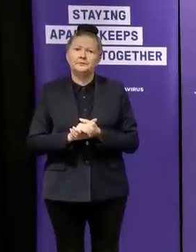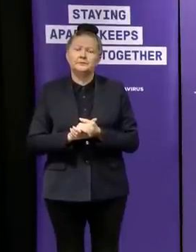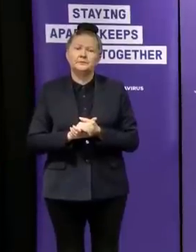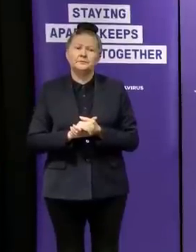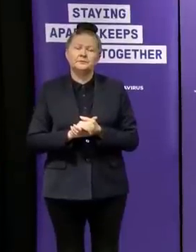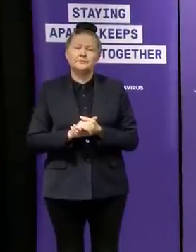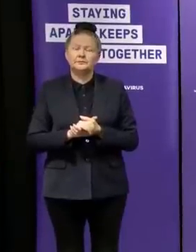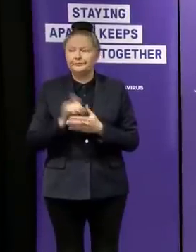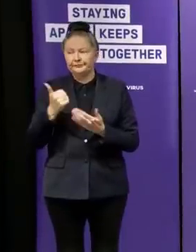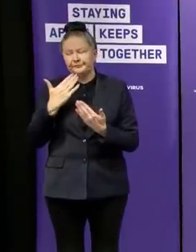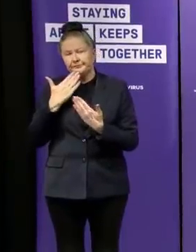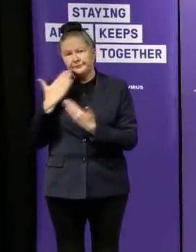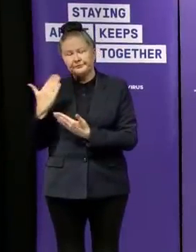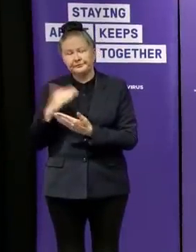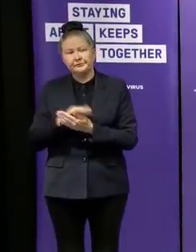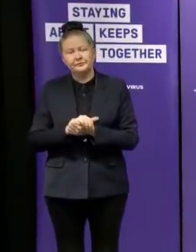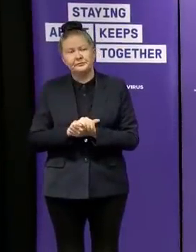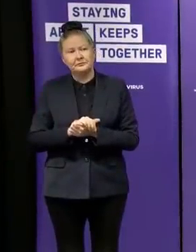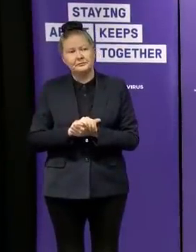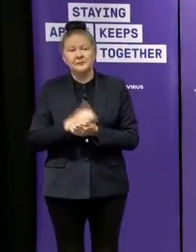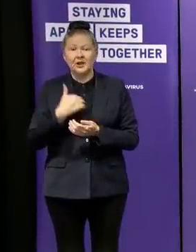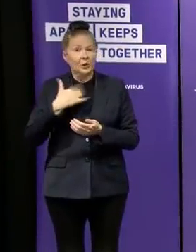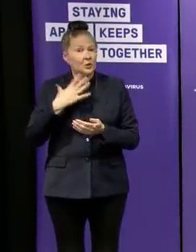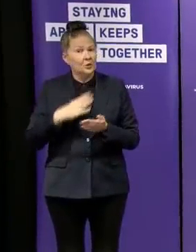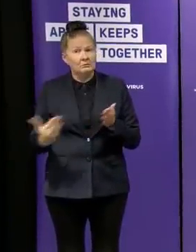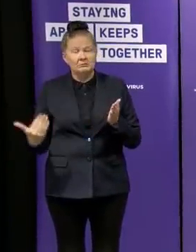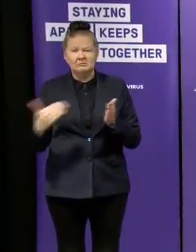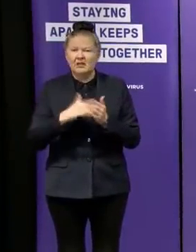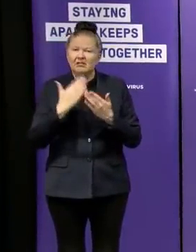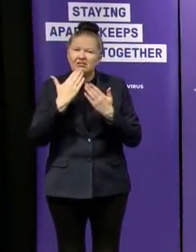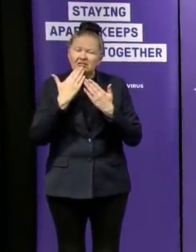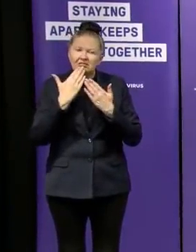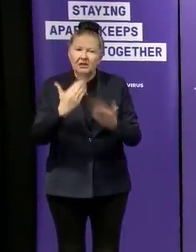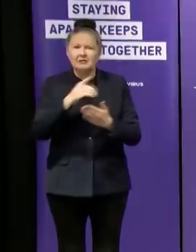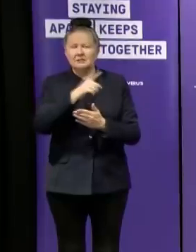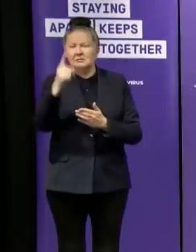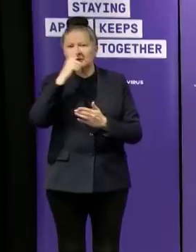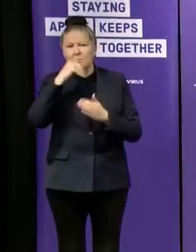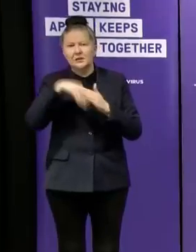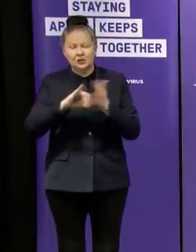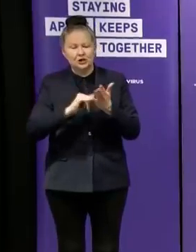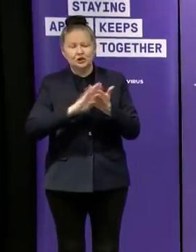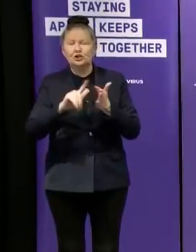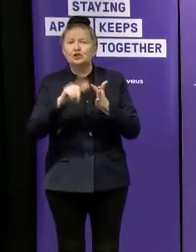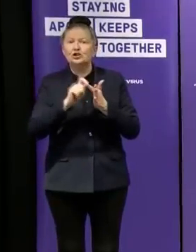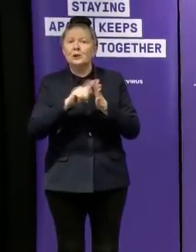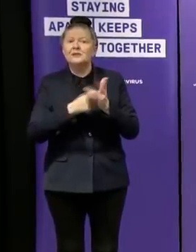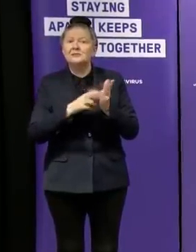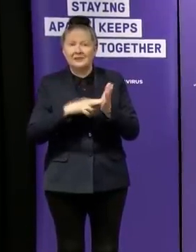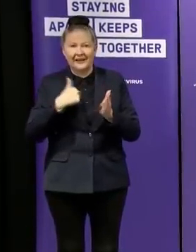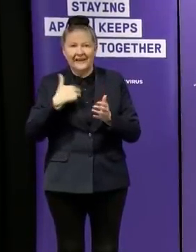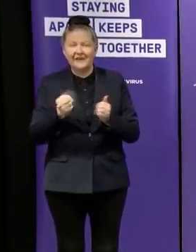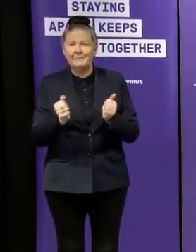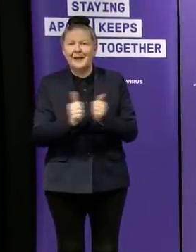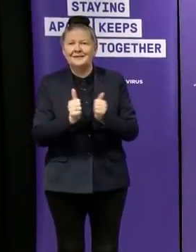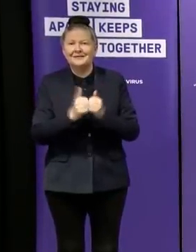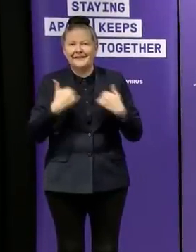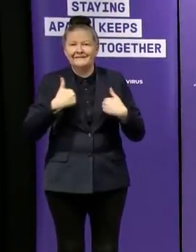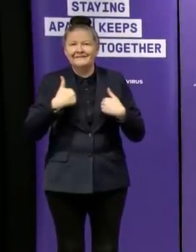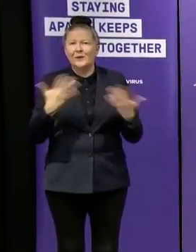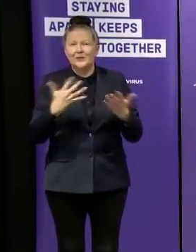Thank you, Premier. Can I just add my thanks to the Shepparton community? I've got mates in Shep. I know that